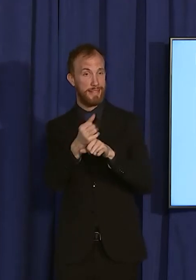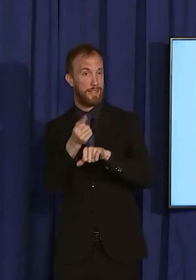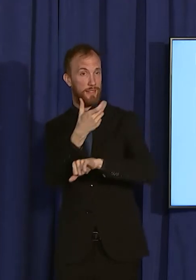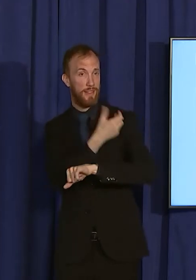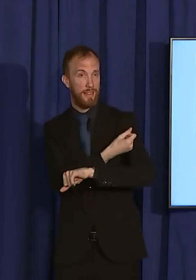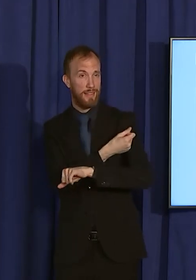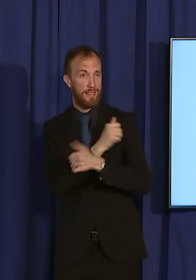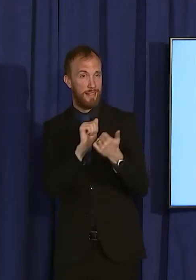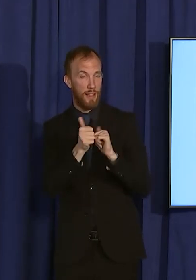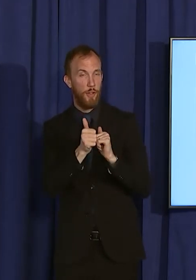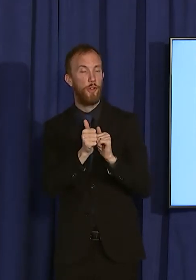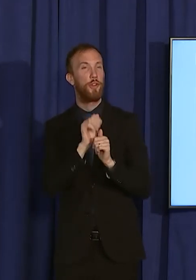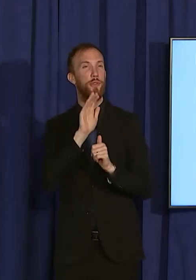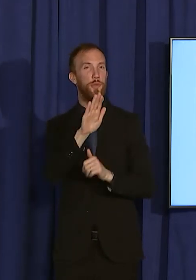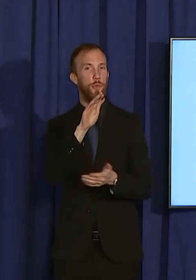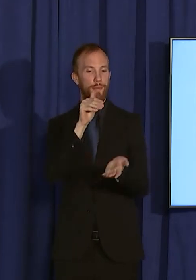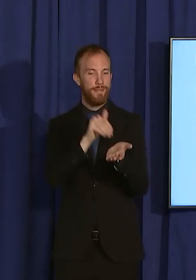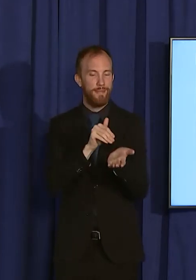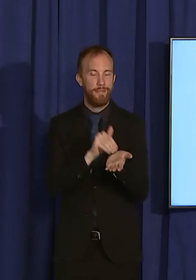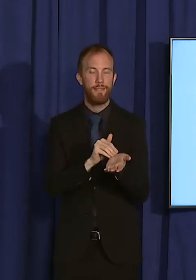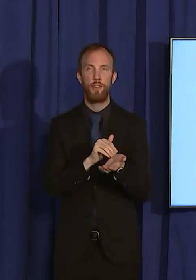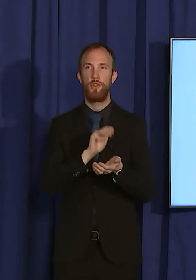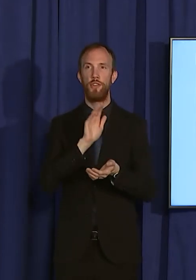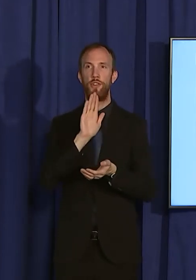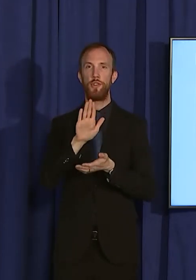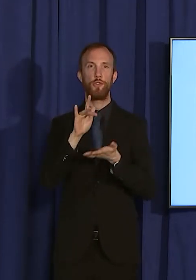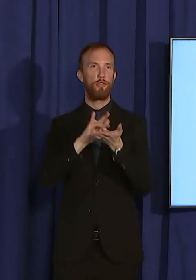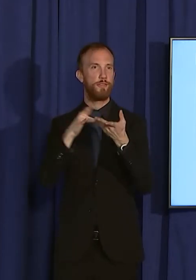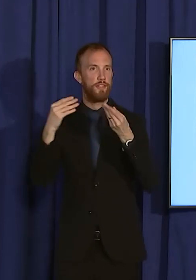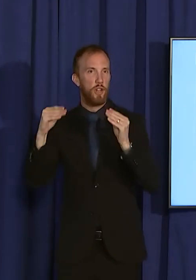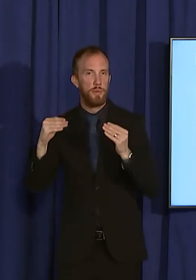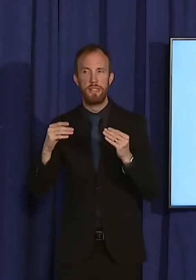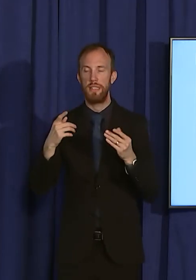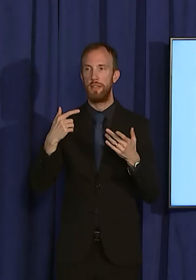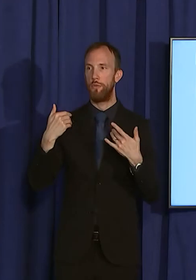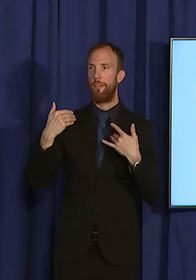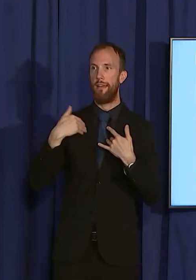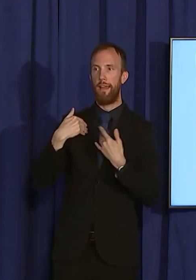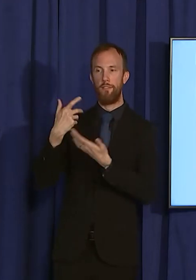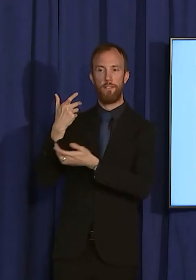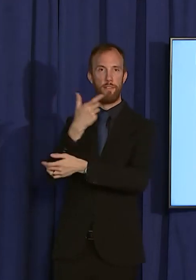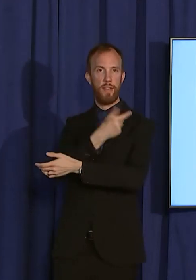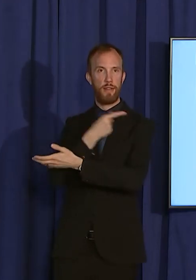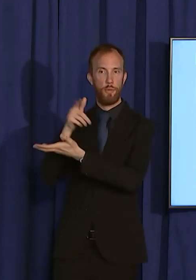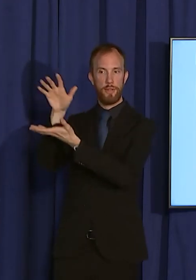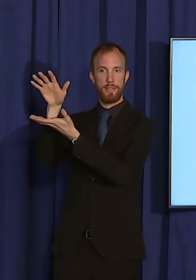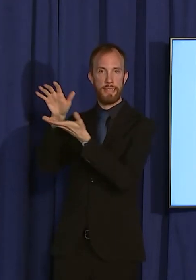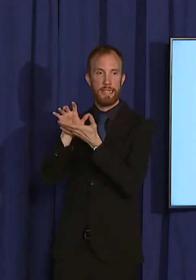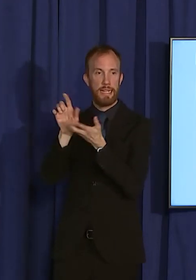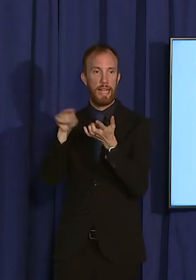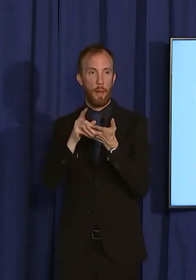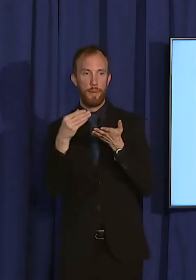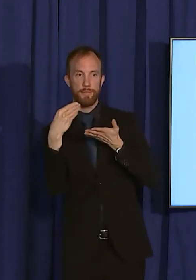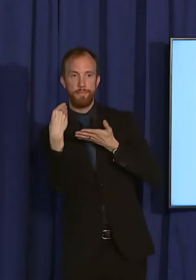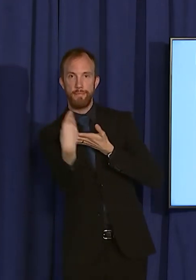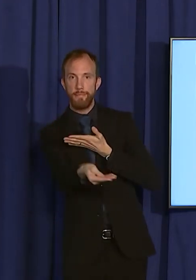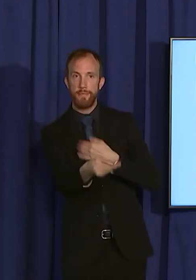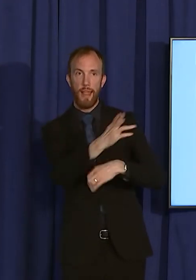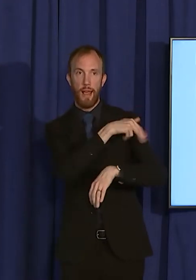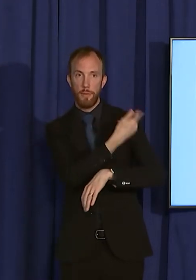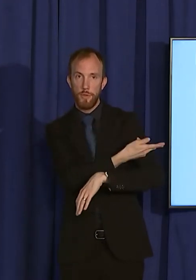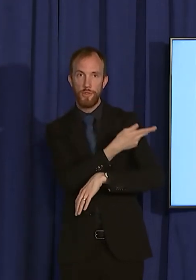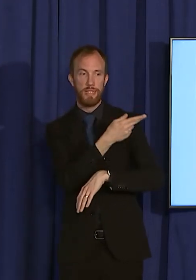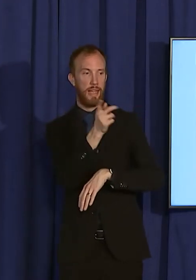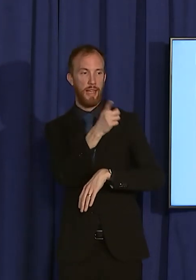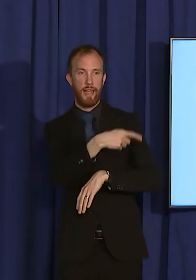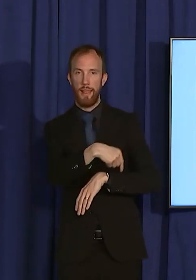Your doctor, your pharmacy. We're pushing vaccine out to hospitals, and these are going to be our trusted partners for the long term.